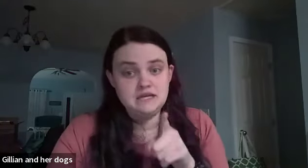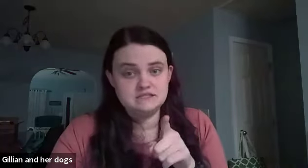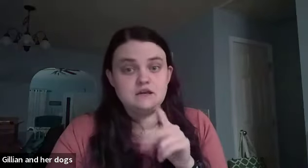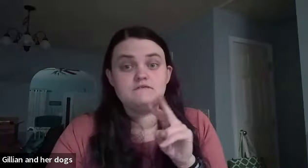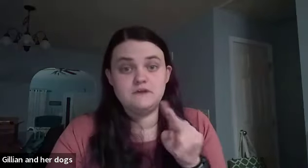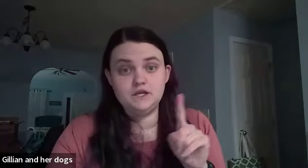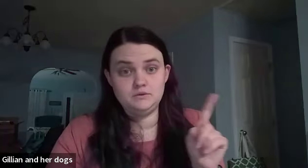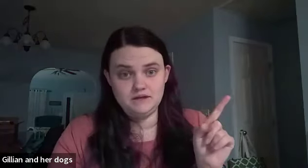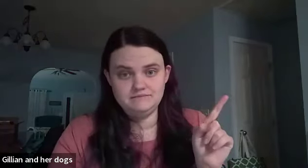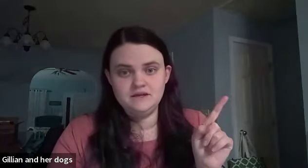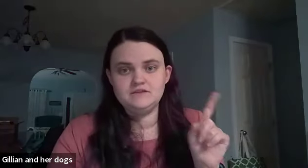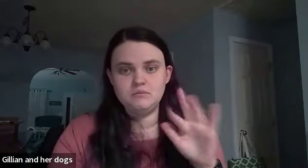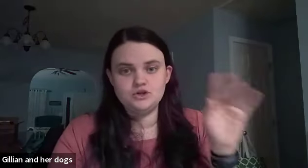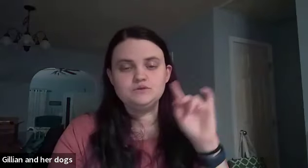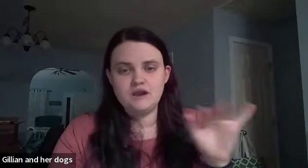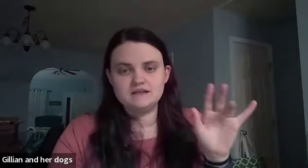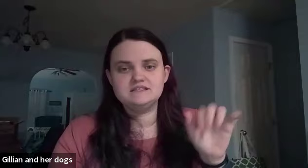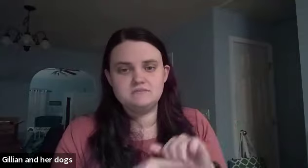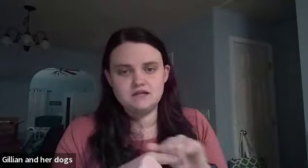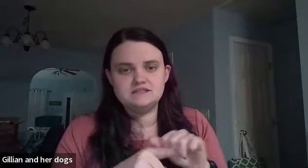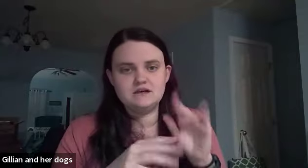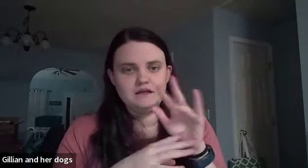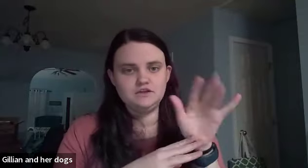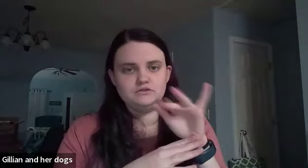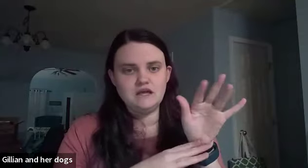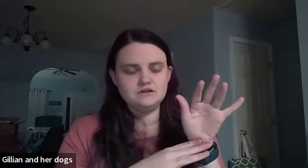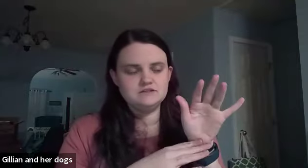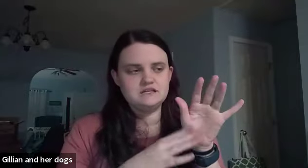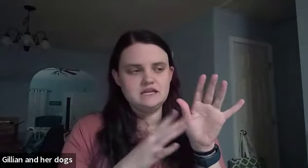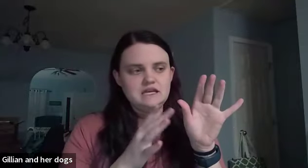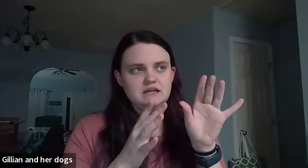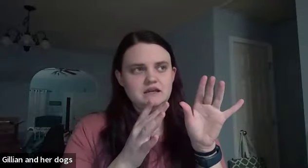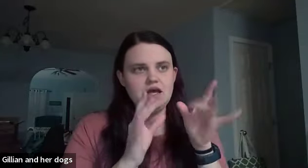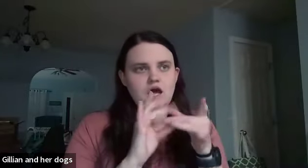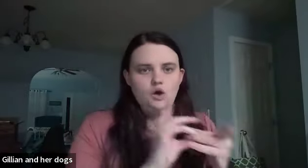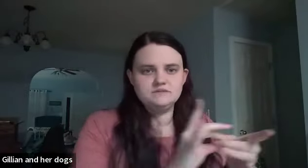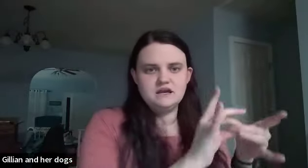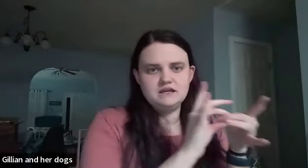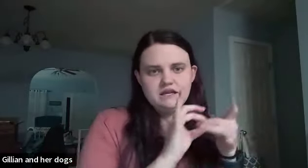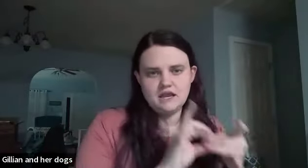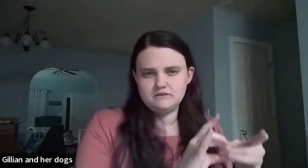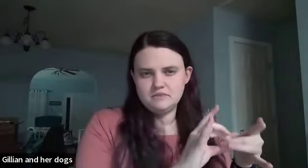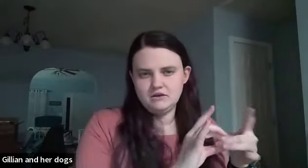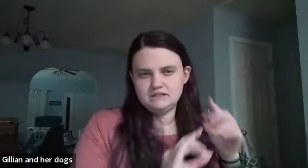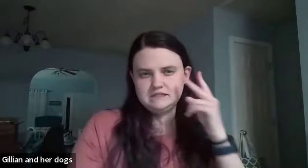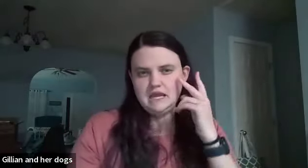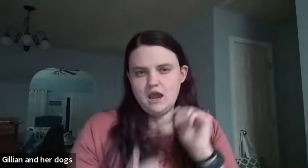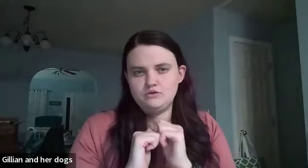Yes, they're a very good way. The more you practice the months that like your letters, it helps kind of connect them better and see how